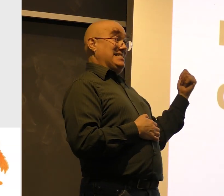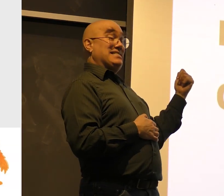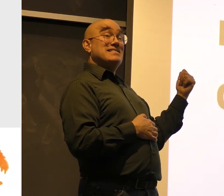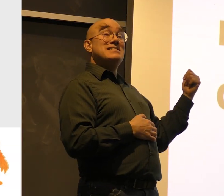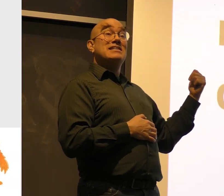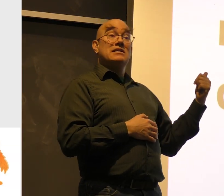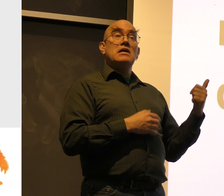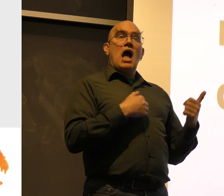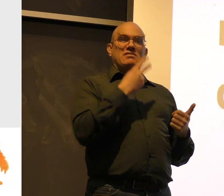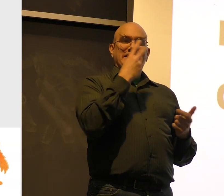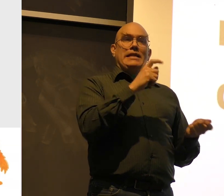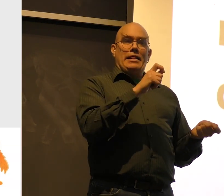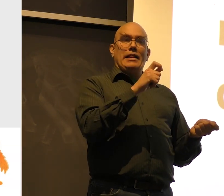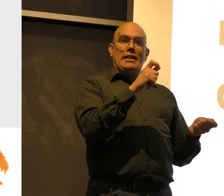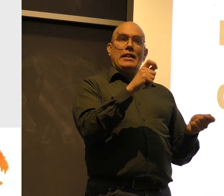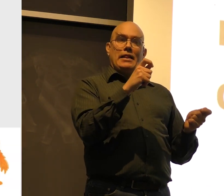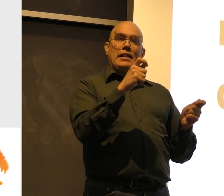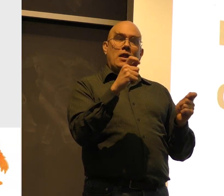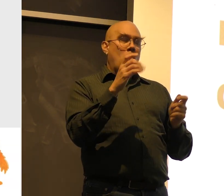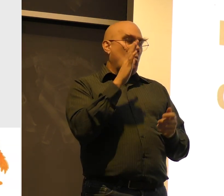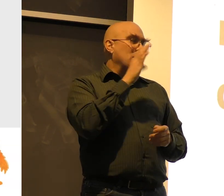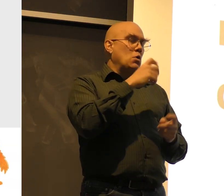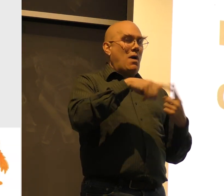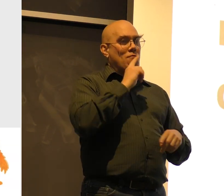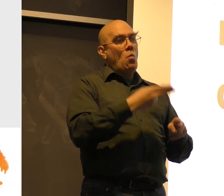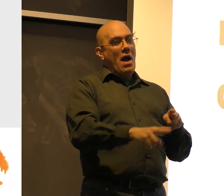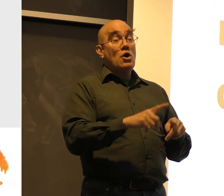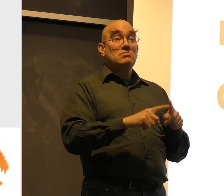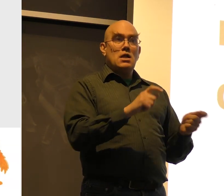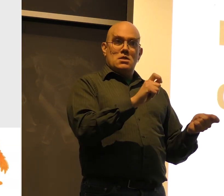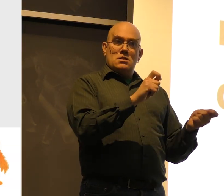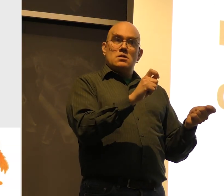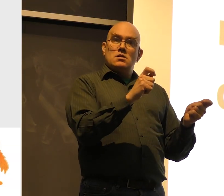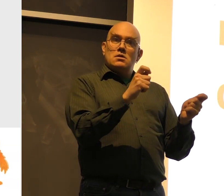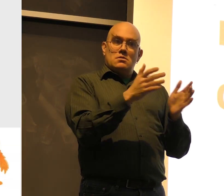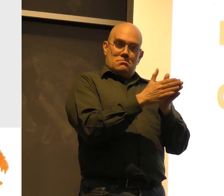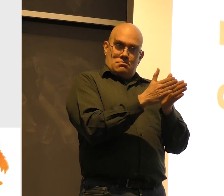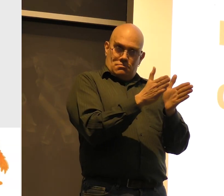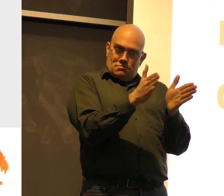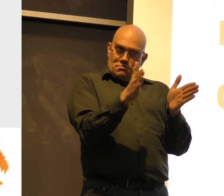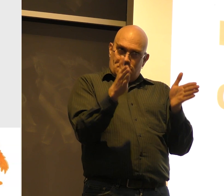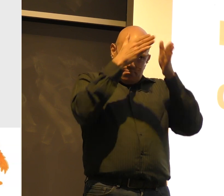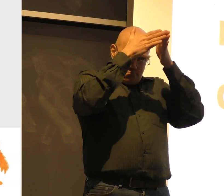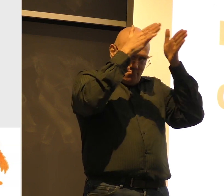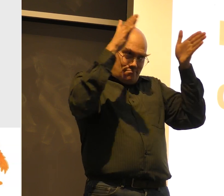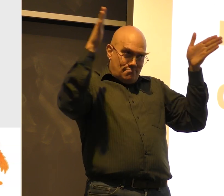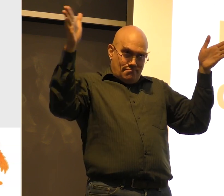And so I've seen this gatekeeping change. It's been around for a while, but it is changing. It is